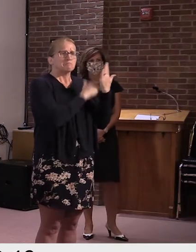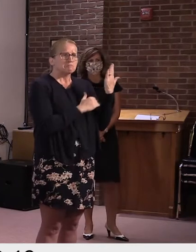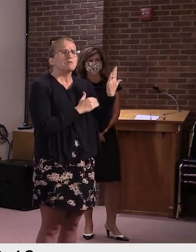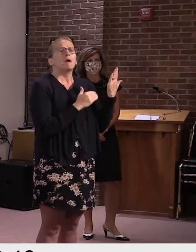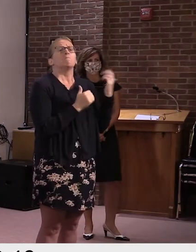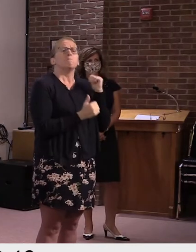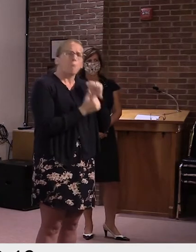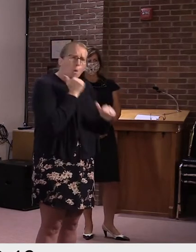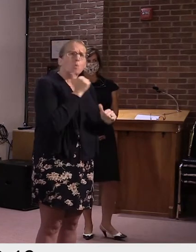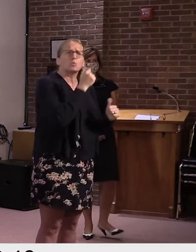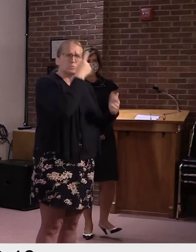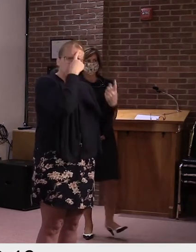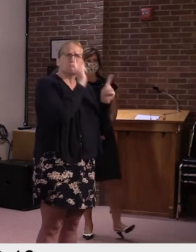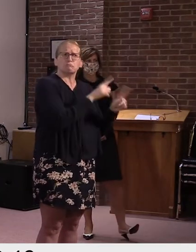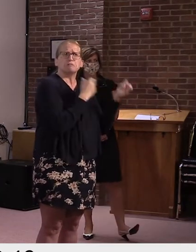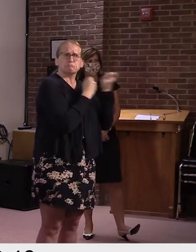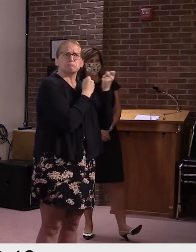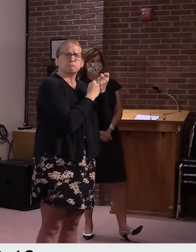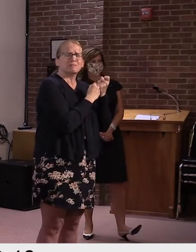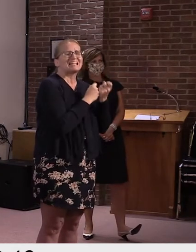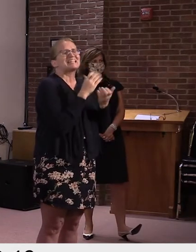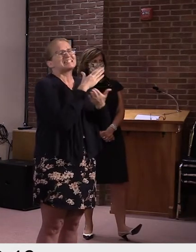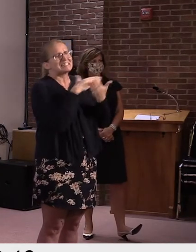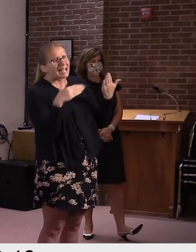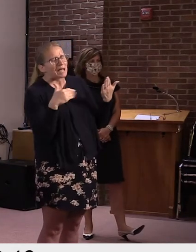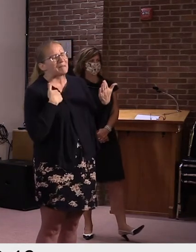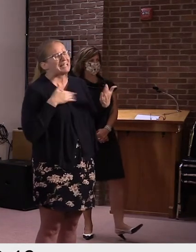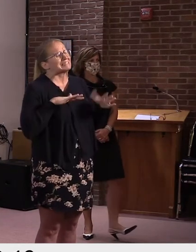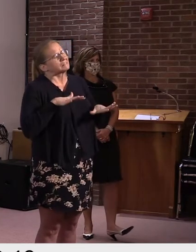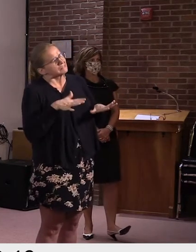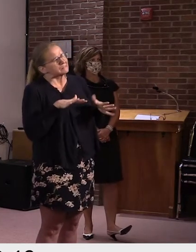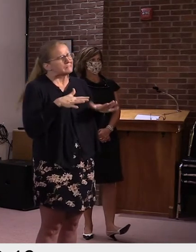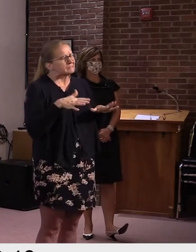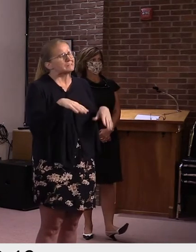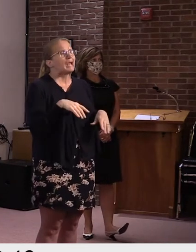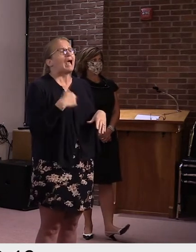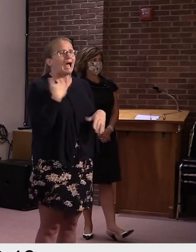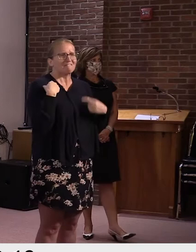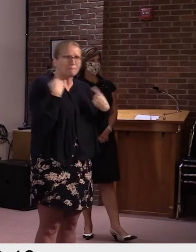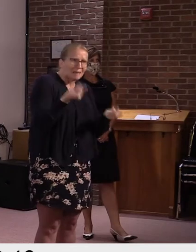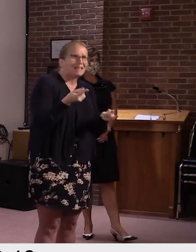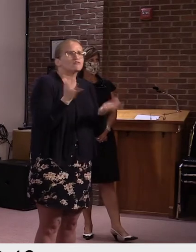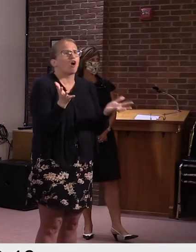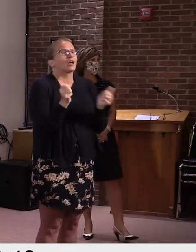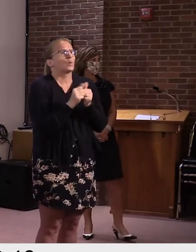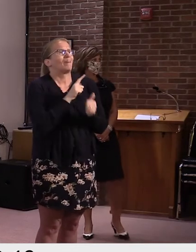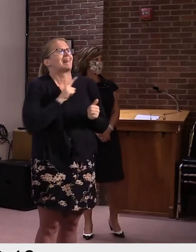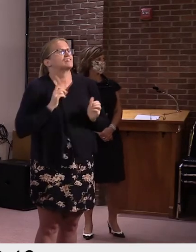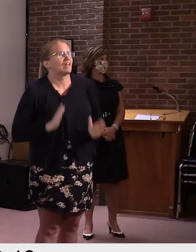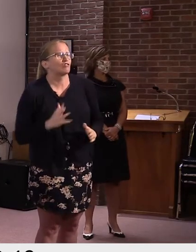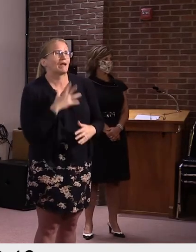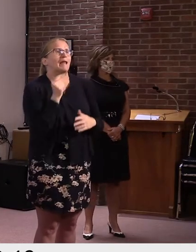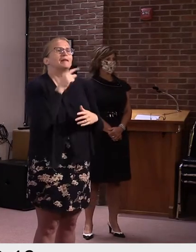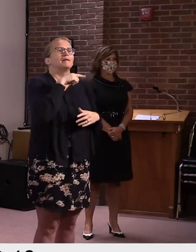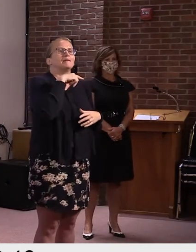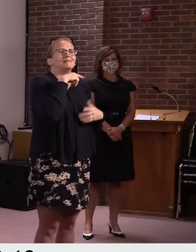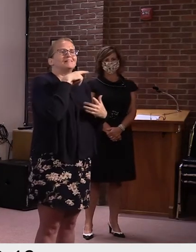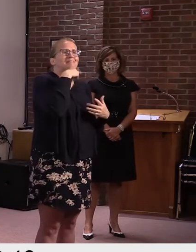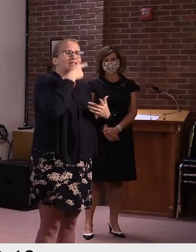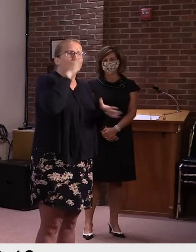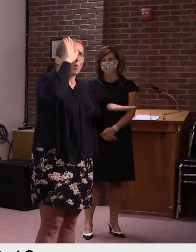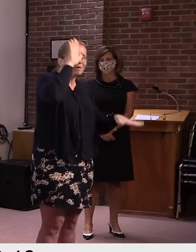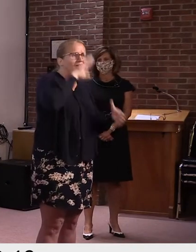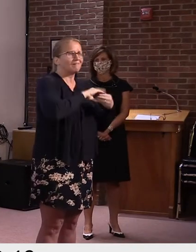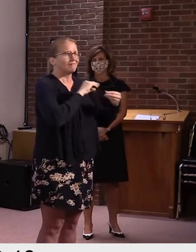there's a couple of nuanced areas where I've been talking with legislators in public testimony over the last couple of days about potential enhancements